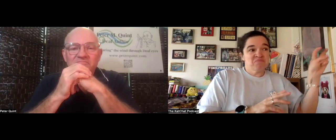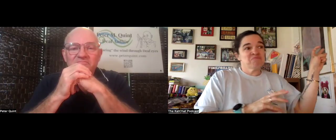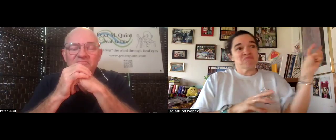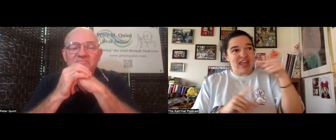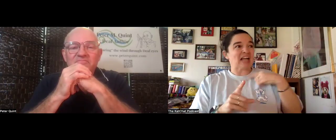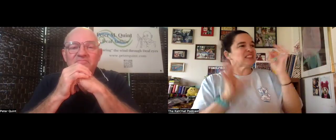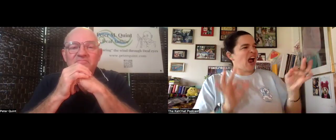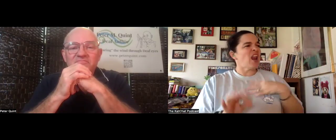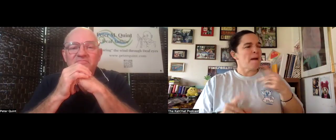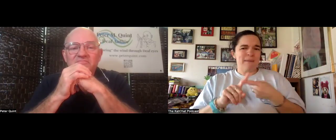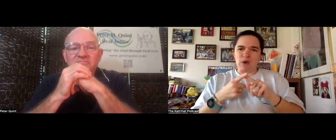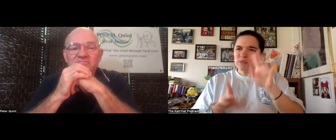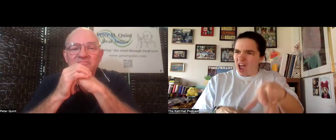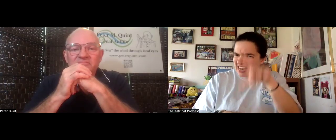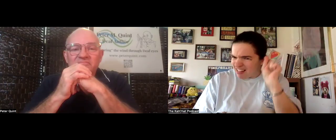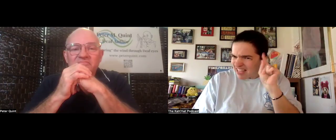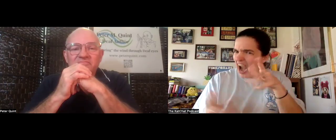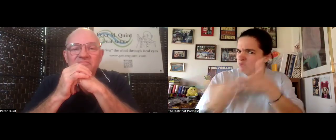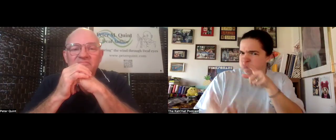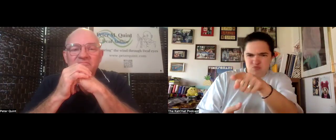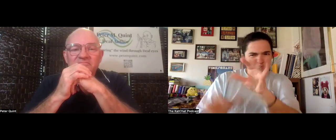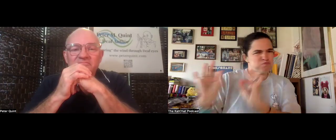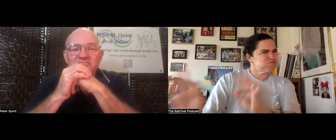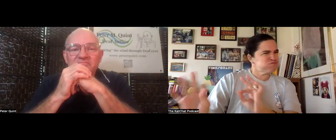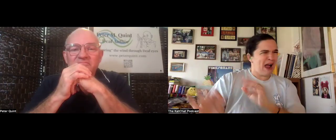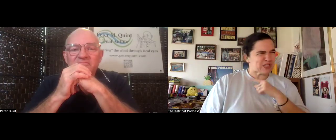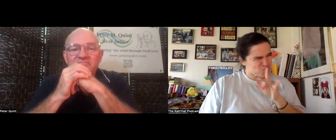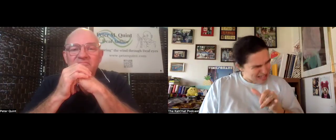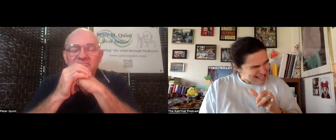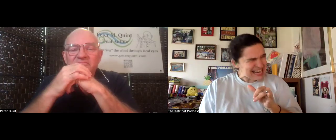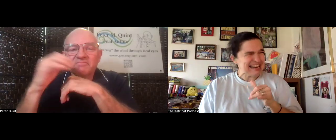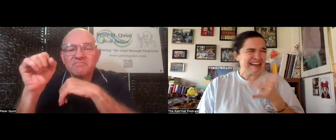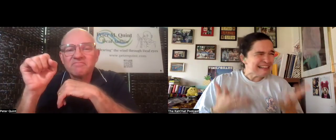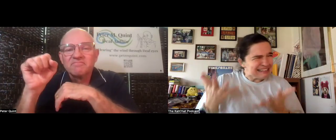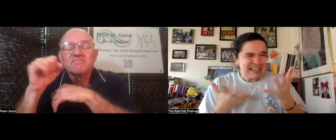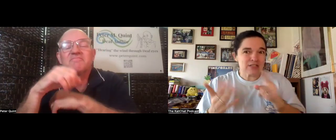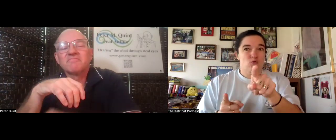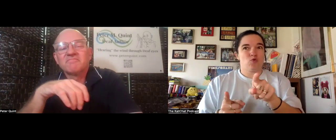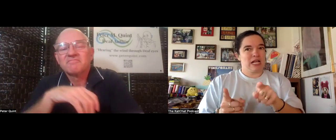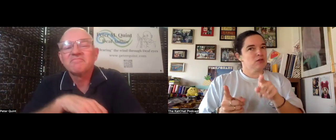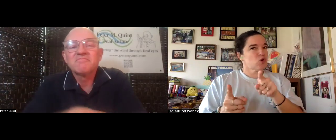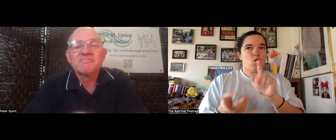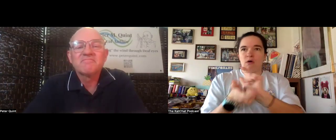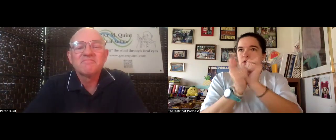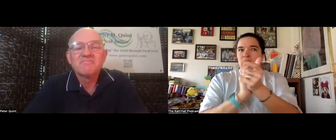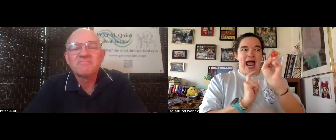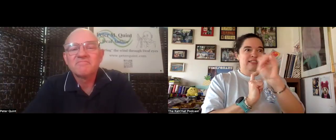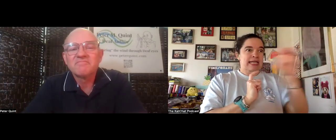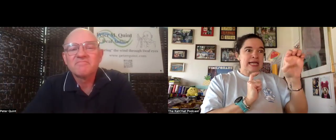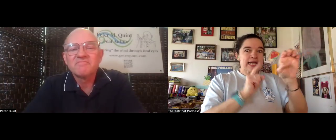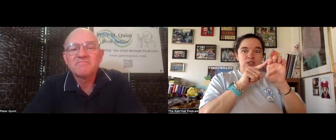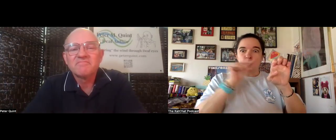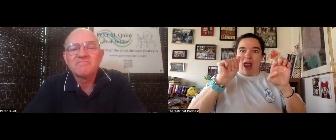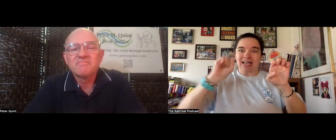bit. Down, my phone was like, got it down. Ooh. I was like, really? Because you need to